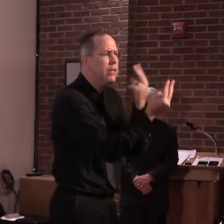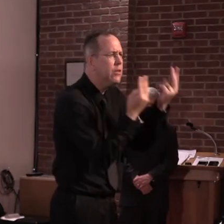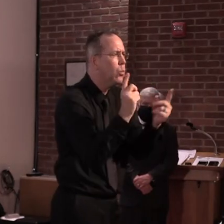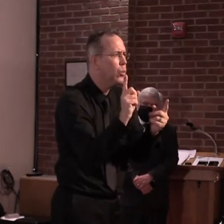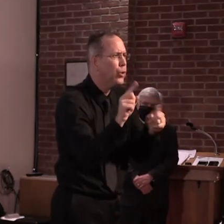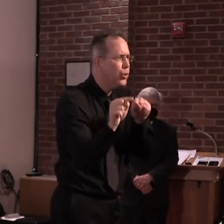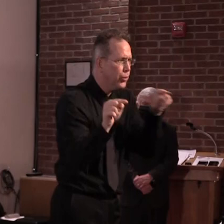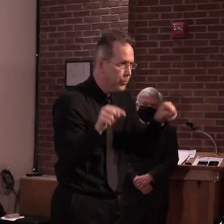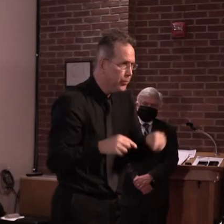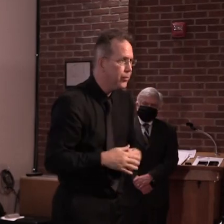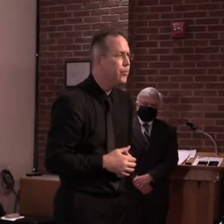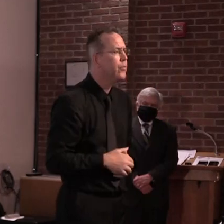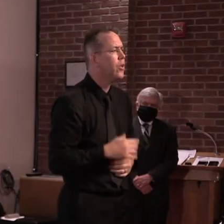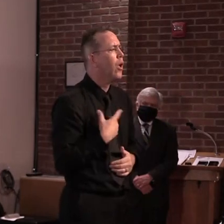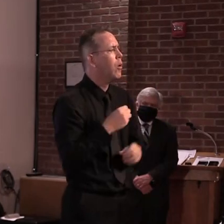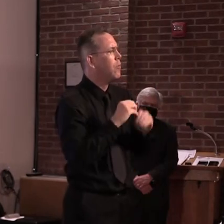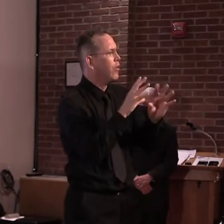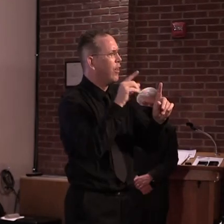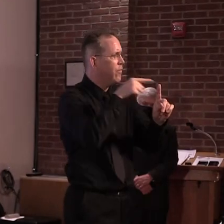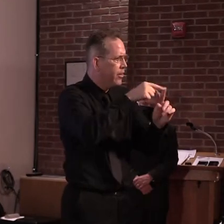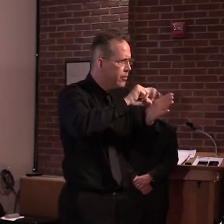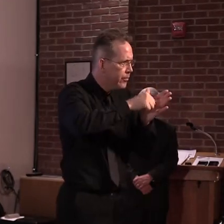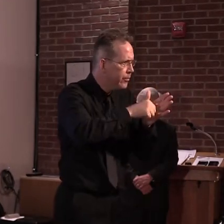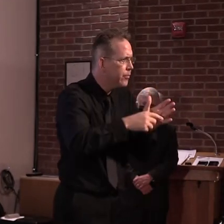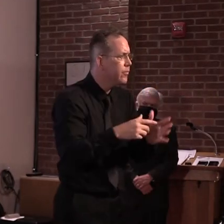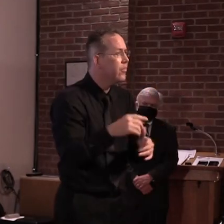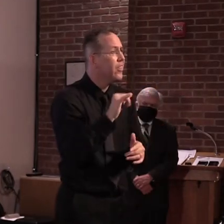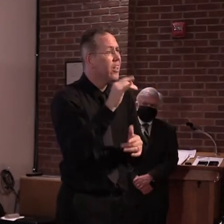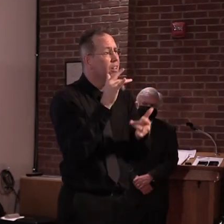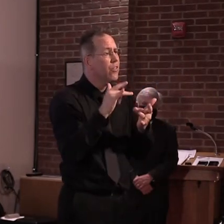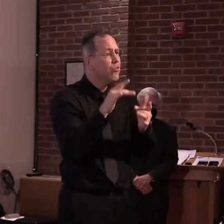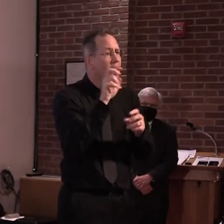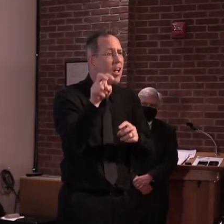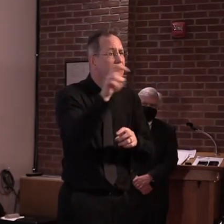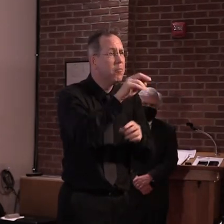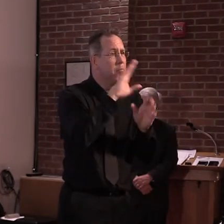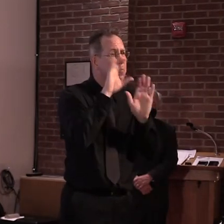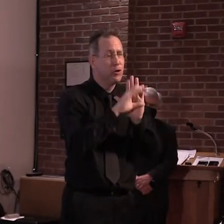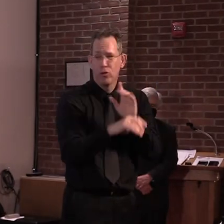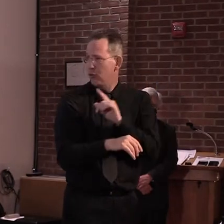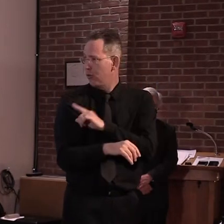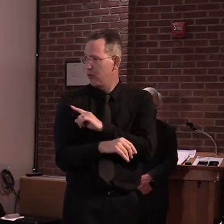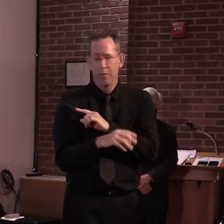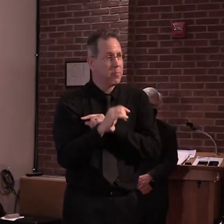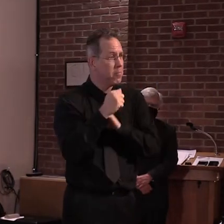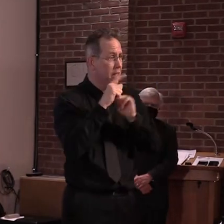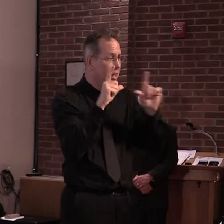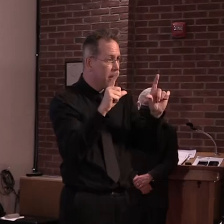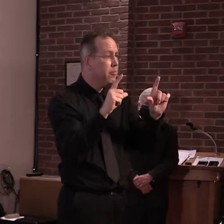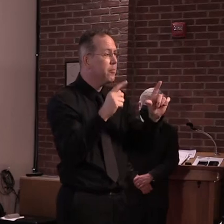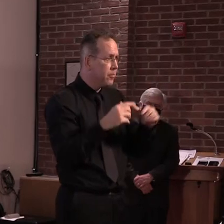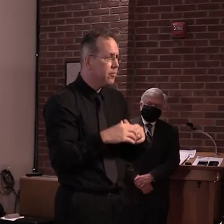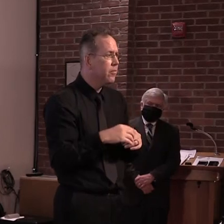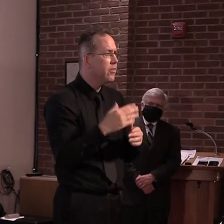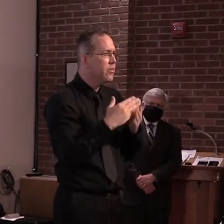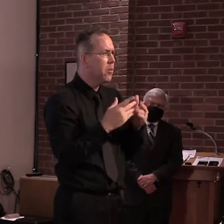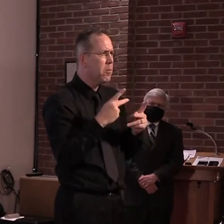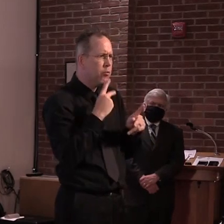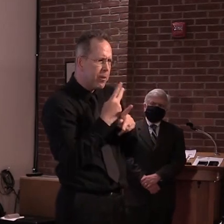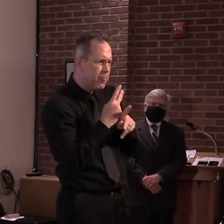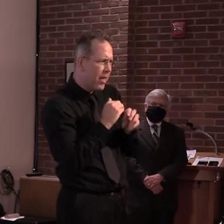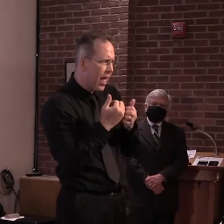worth clarifying. So for those that try to calculate their local county or their local